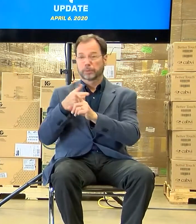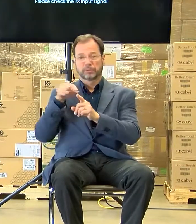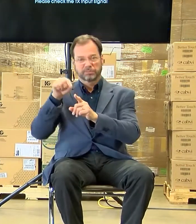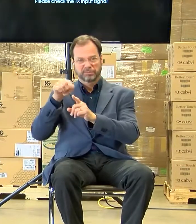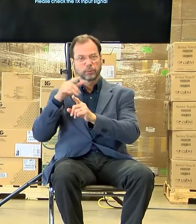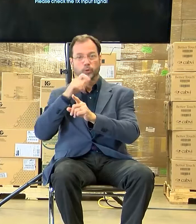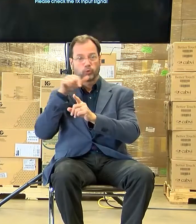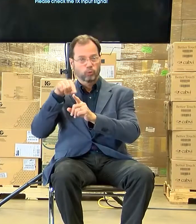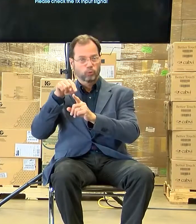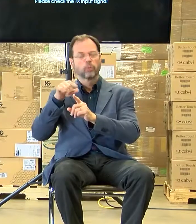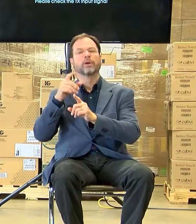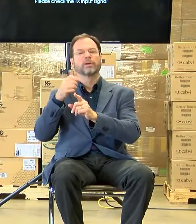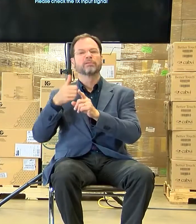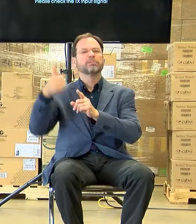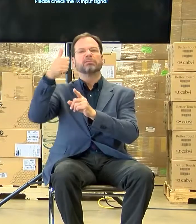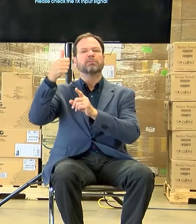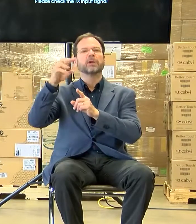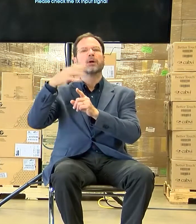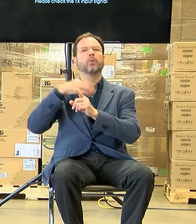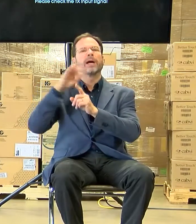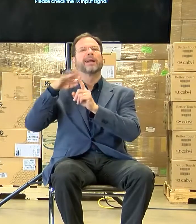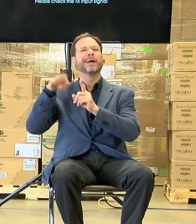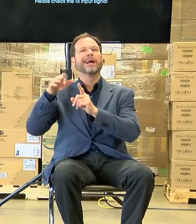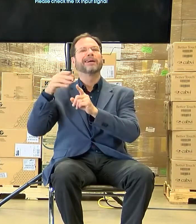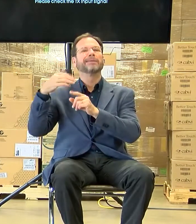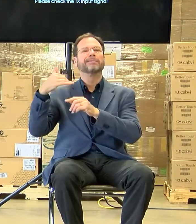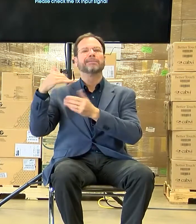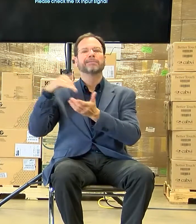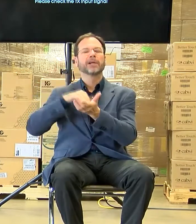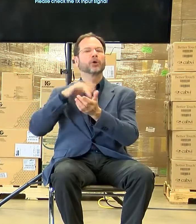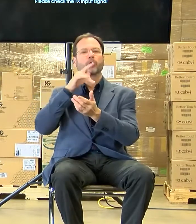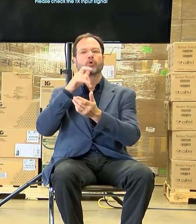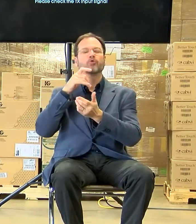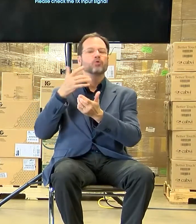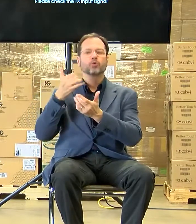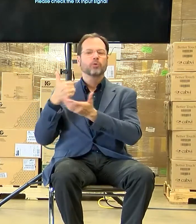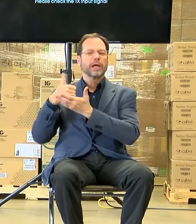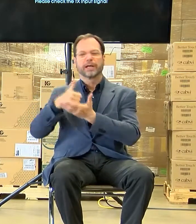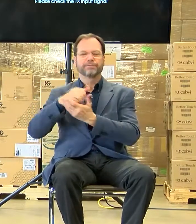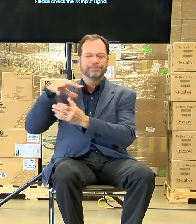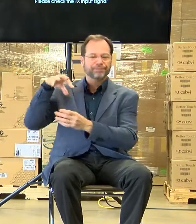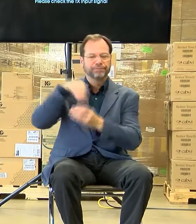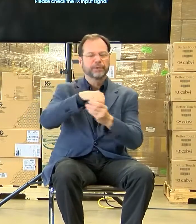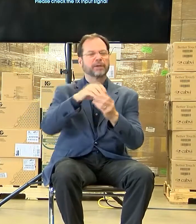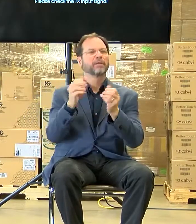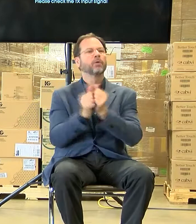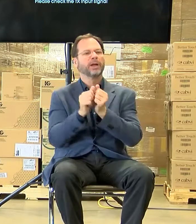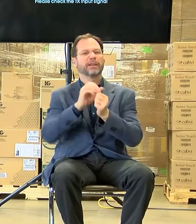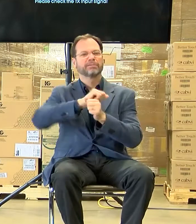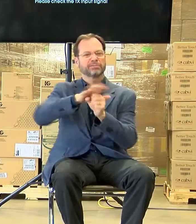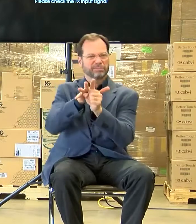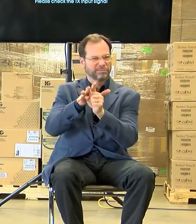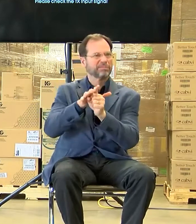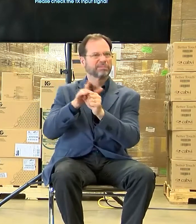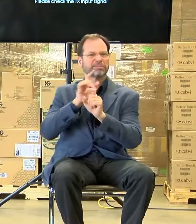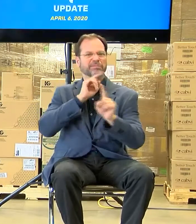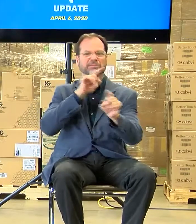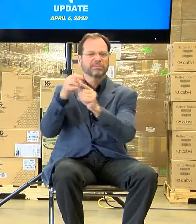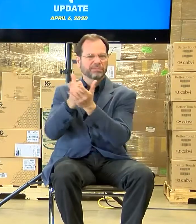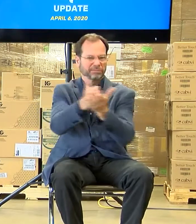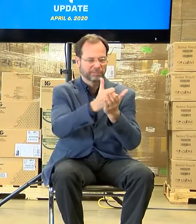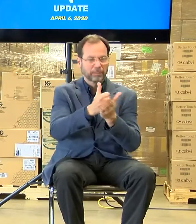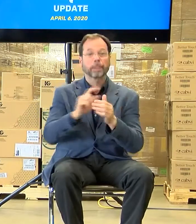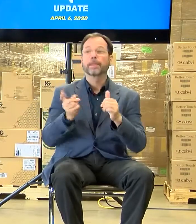White House doctor in charge of the coronavirus response. First, some information provided by